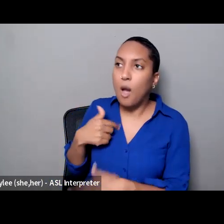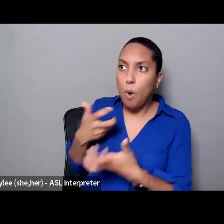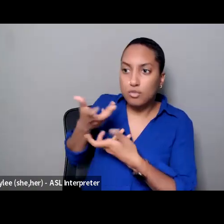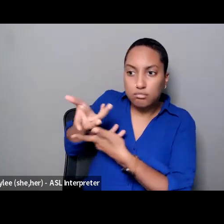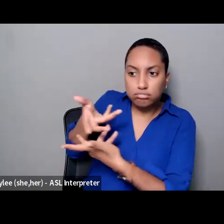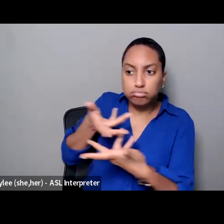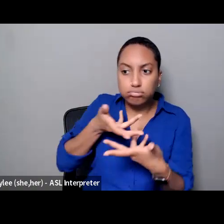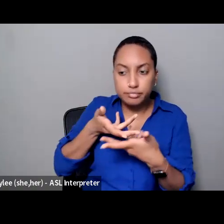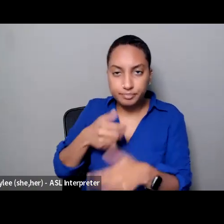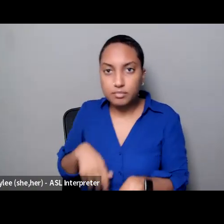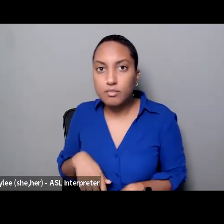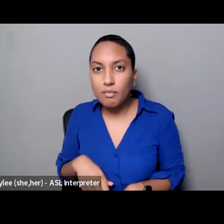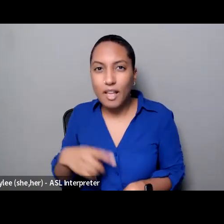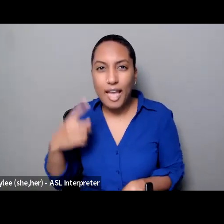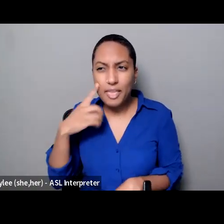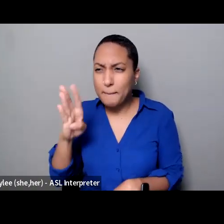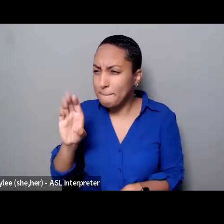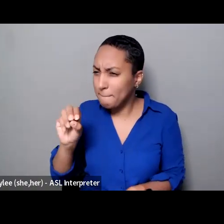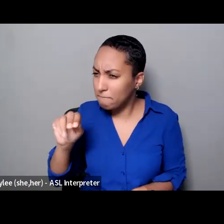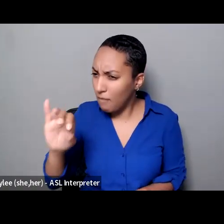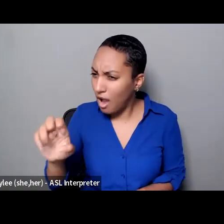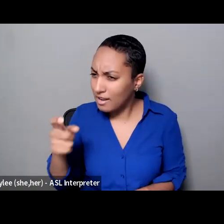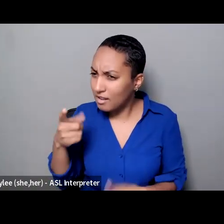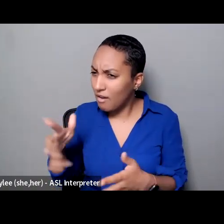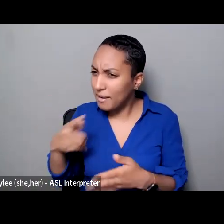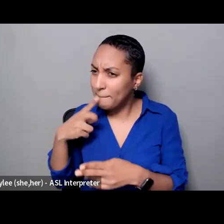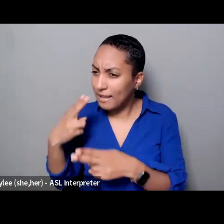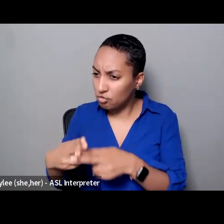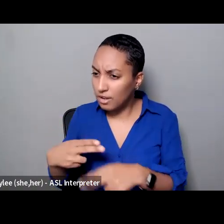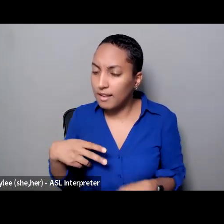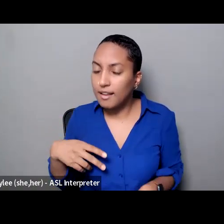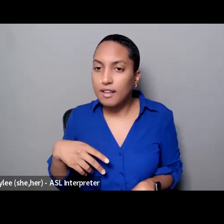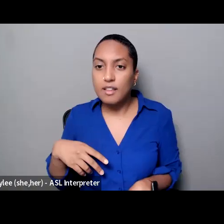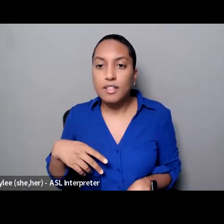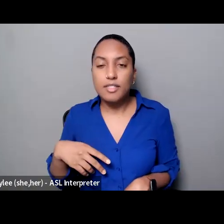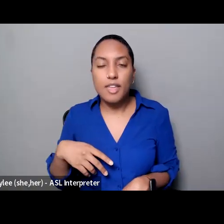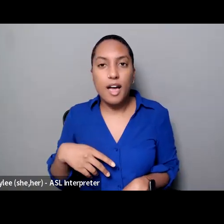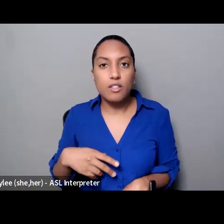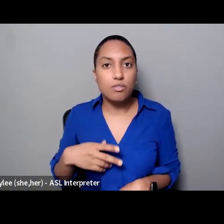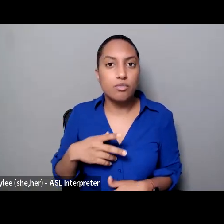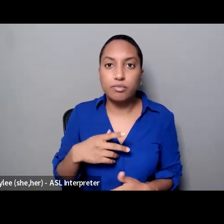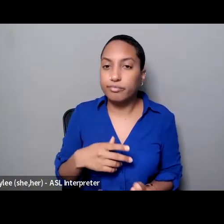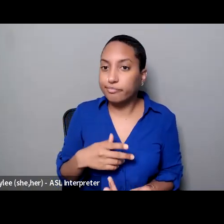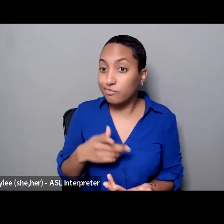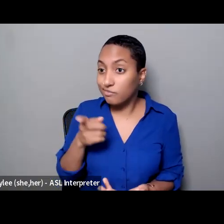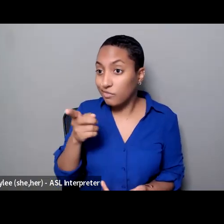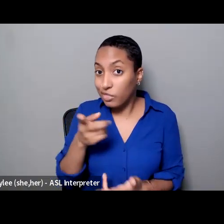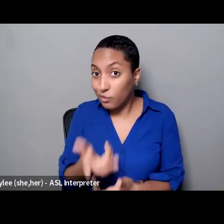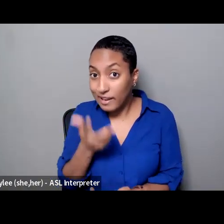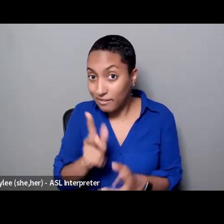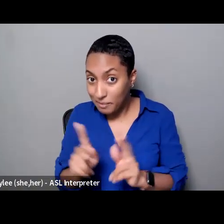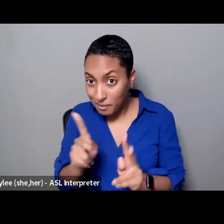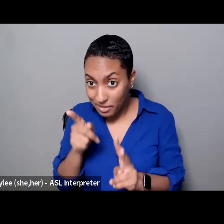living centers. I think Bonnie said that, she talked about 3 of the people she was overseeing running